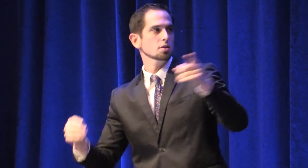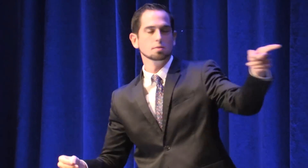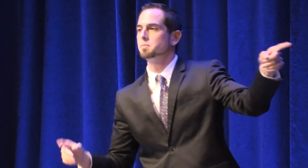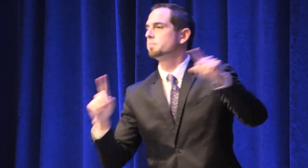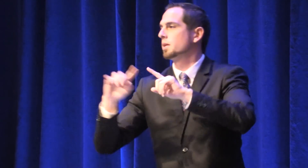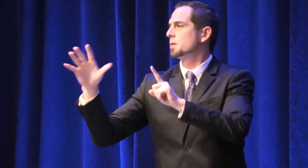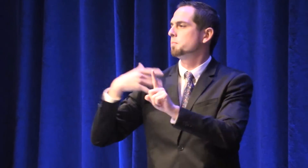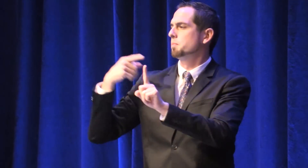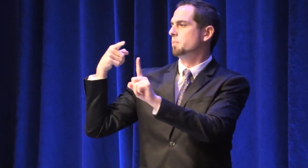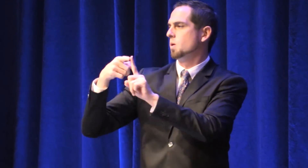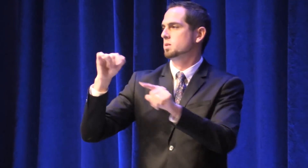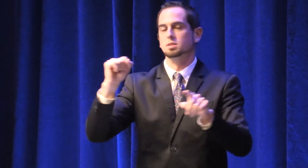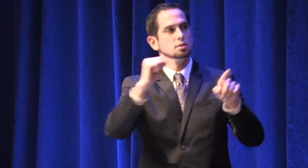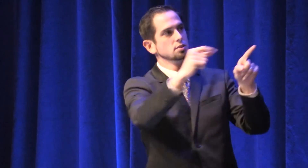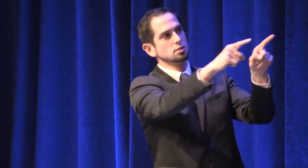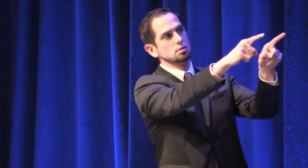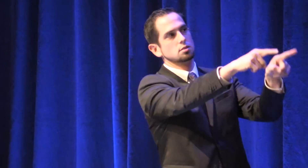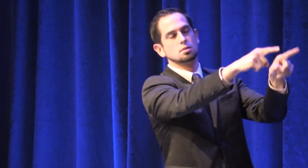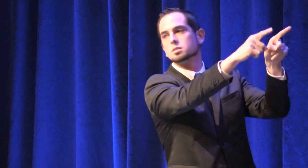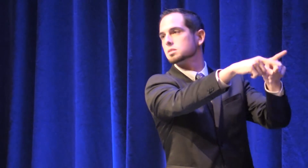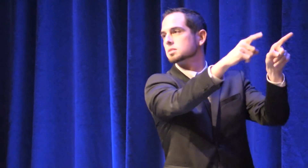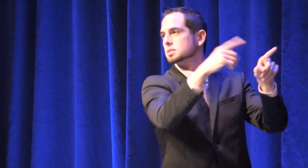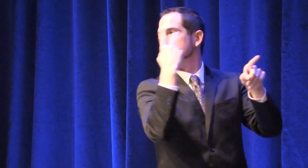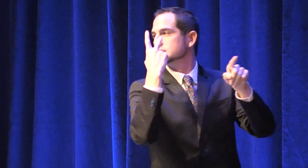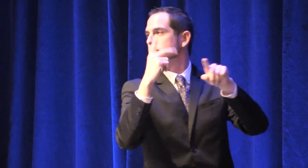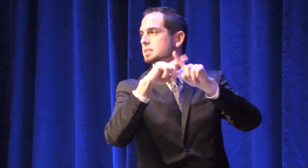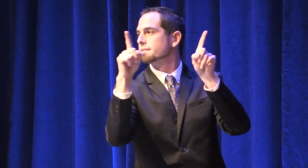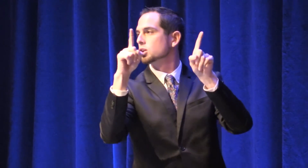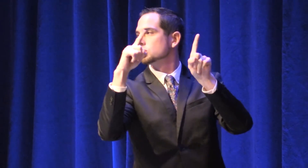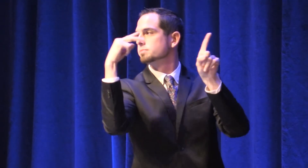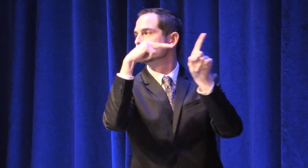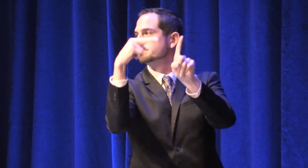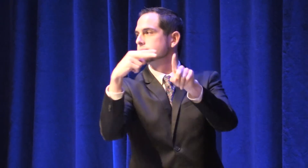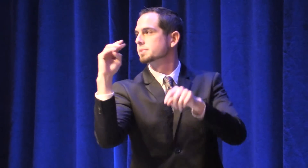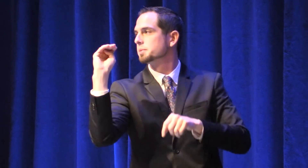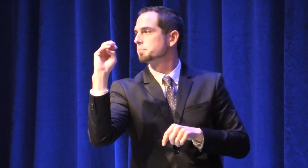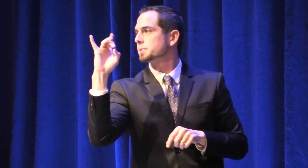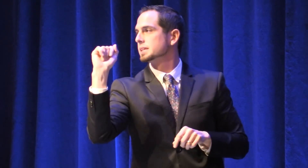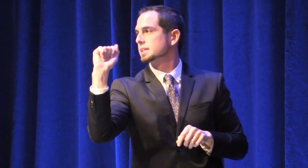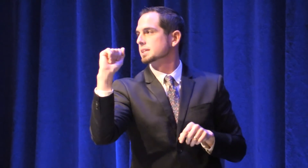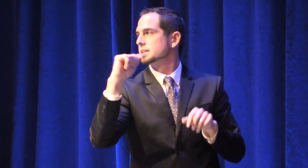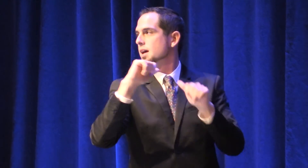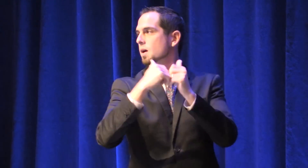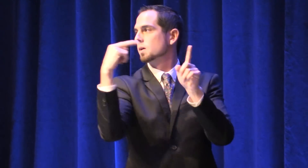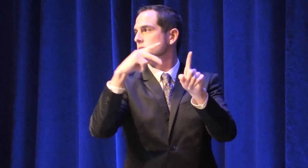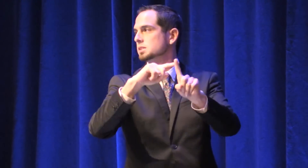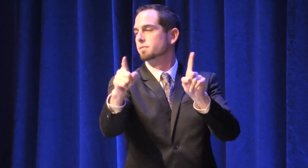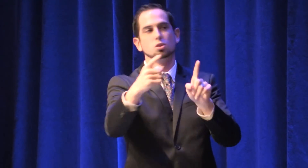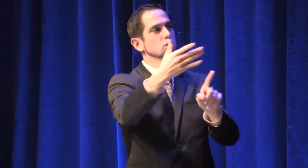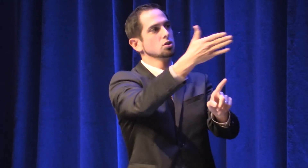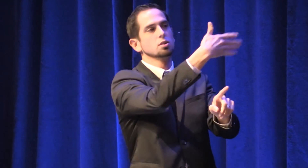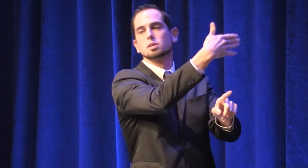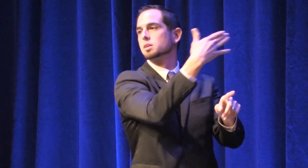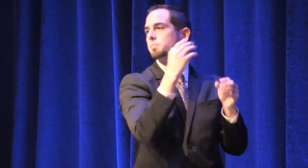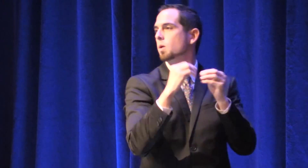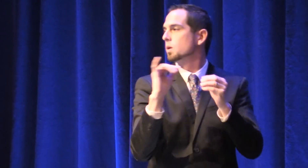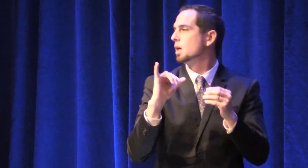He almost won thousands of dollars, but couldn't because he was an amateur.